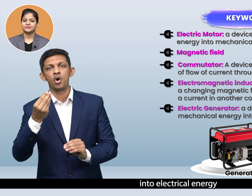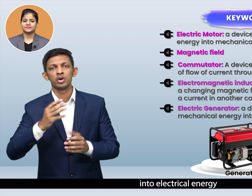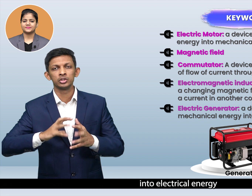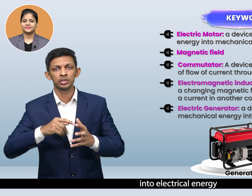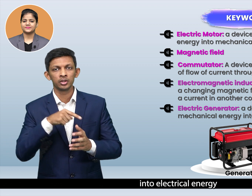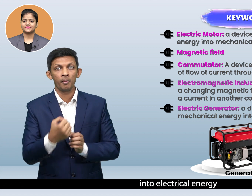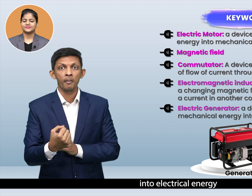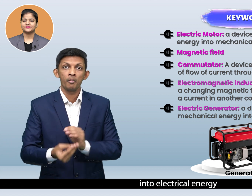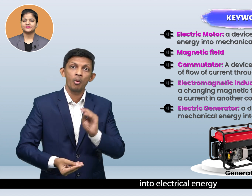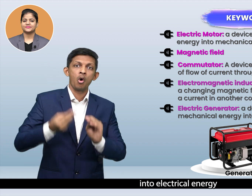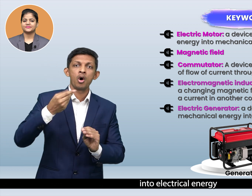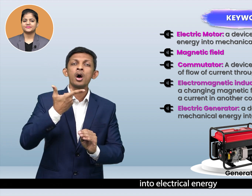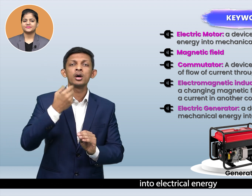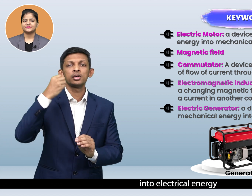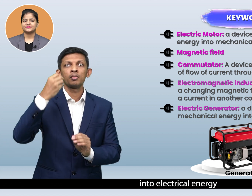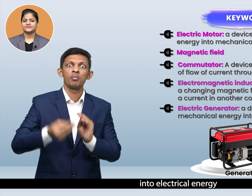energy.